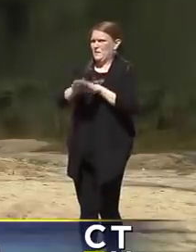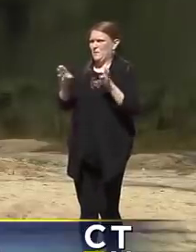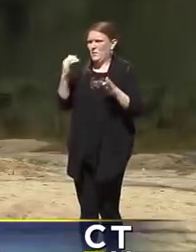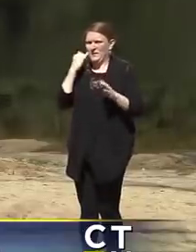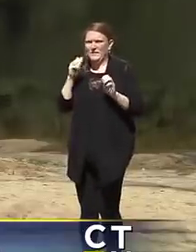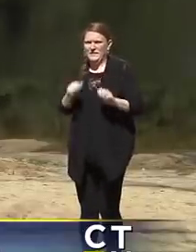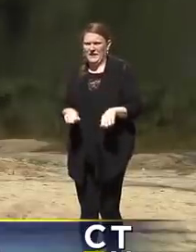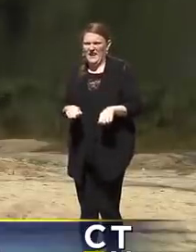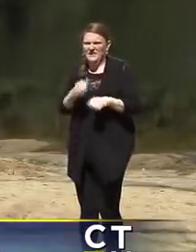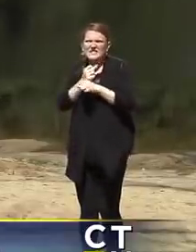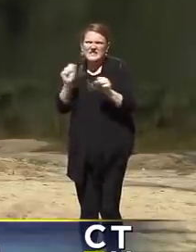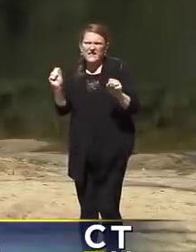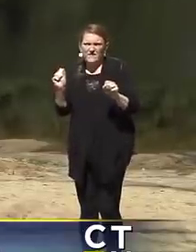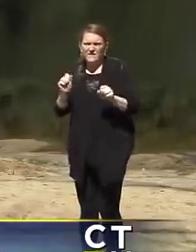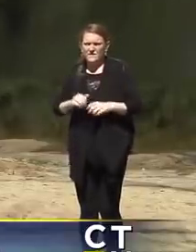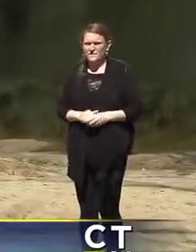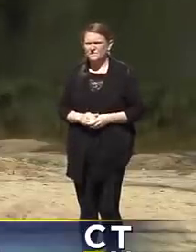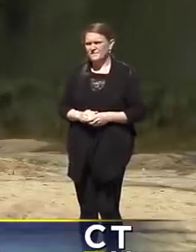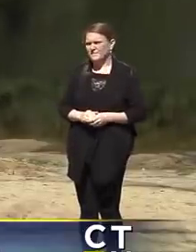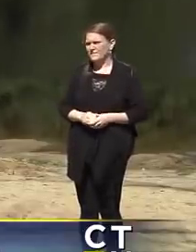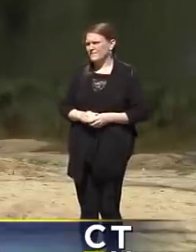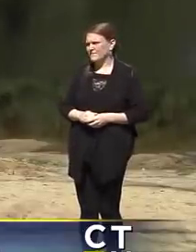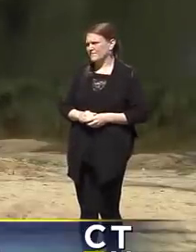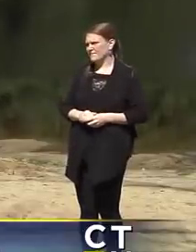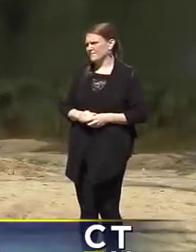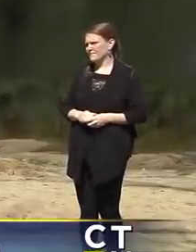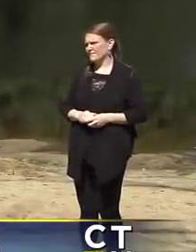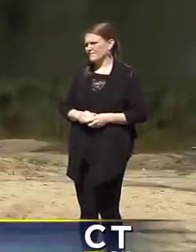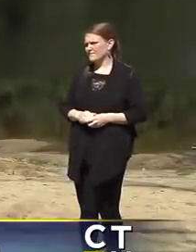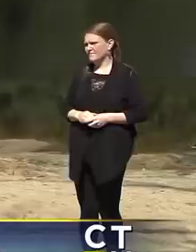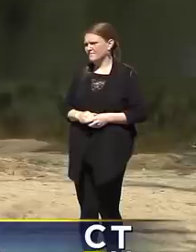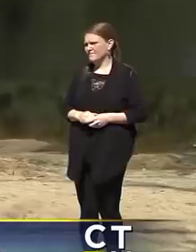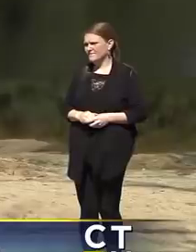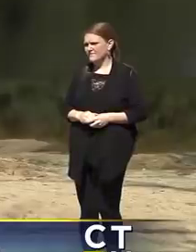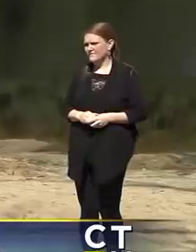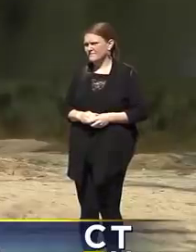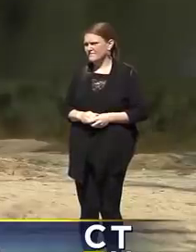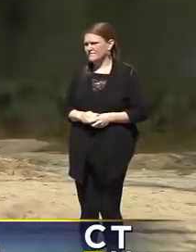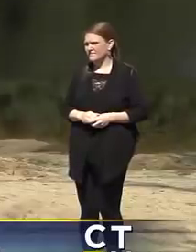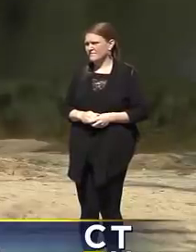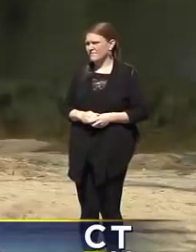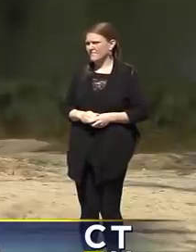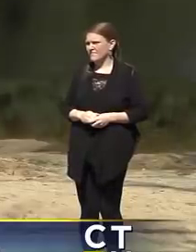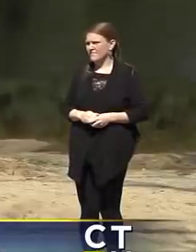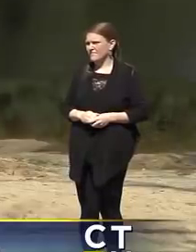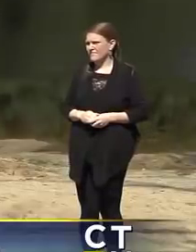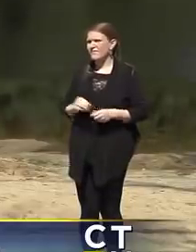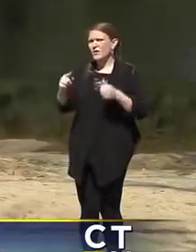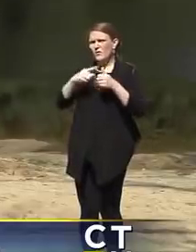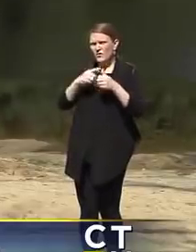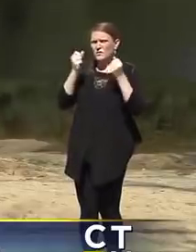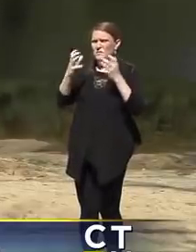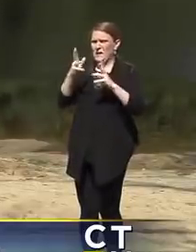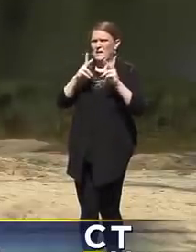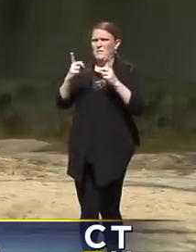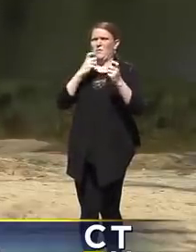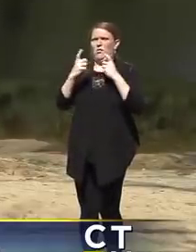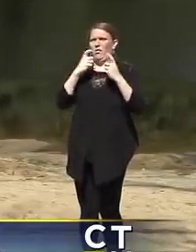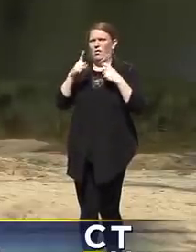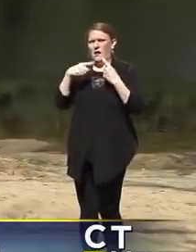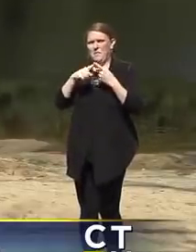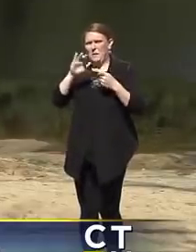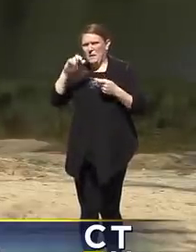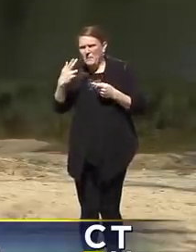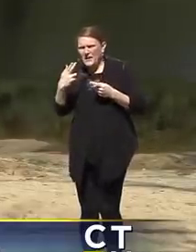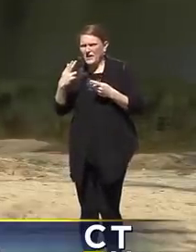safe manner into the summer. So first and foremost, a lot of questions about beaches and swimming as the